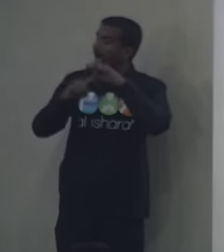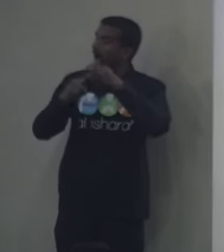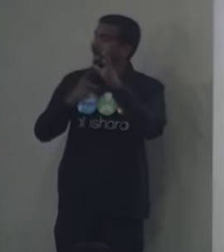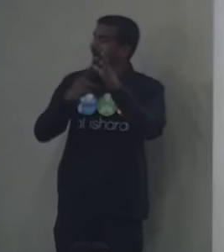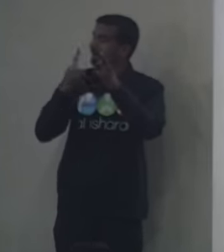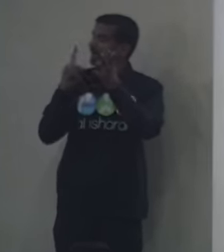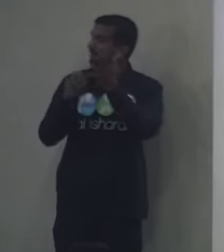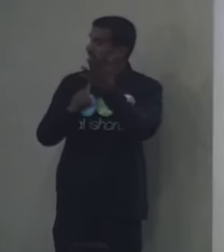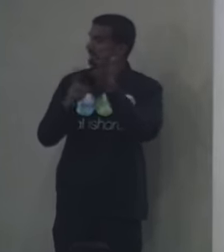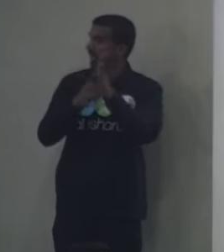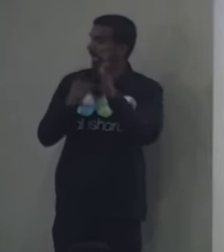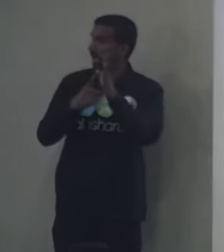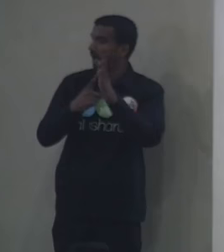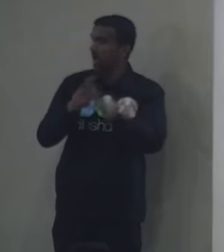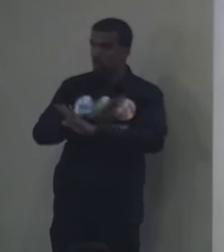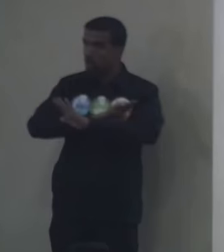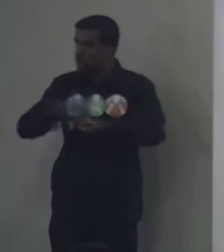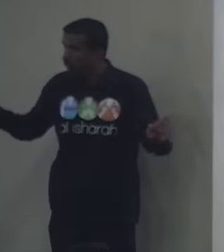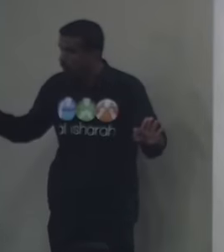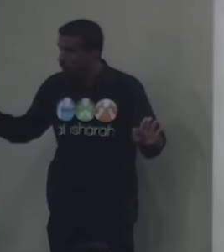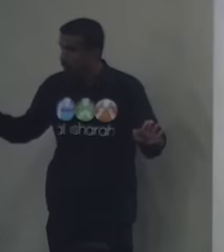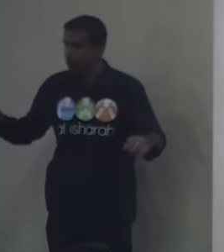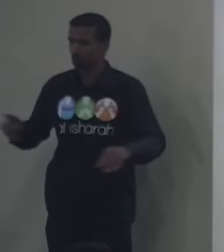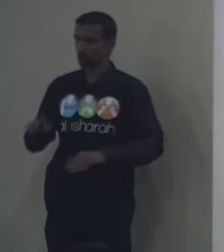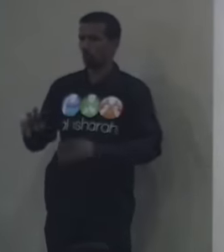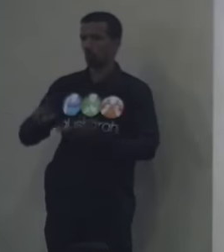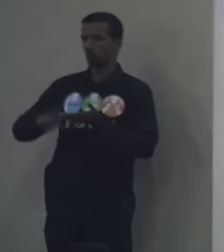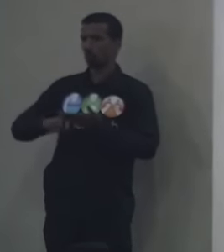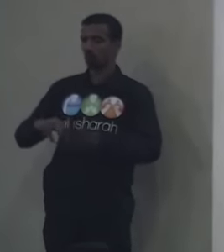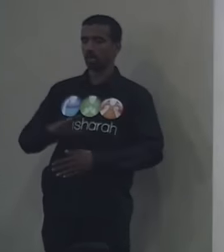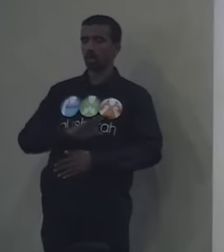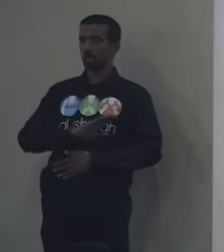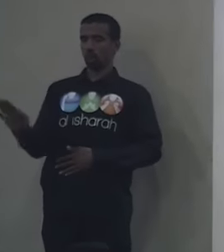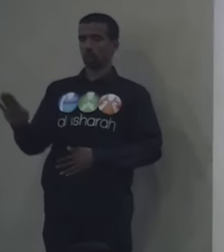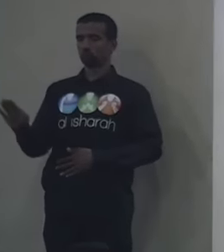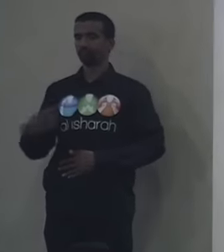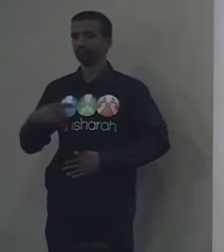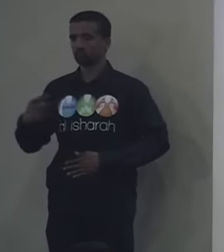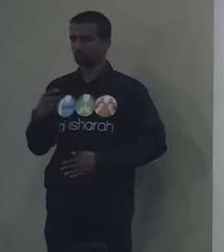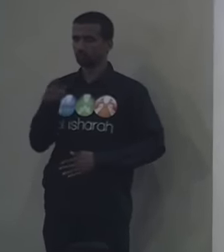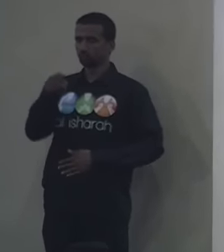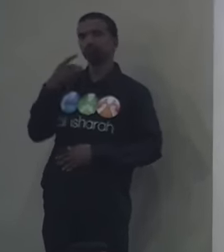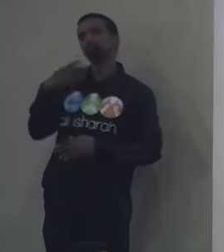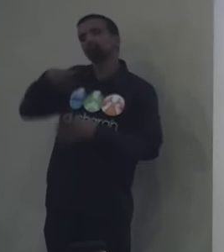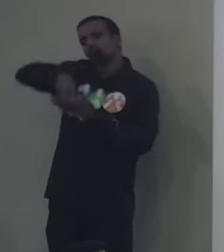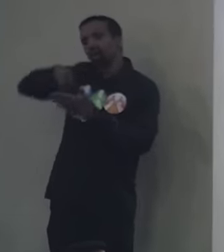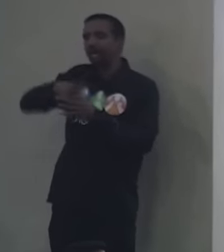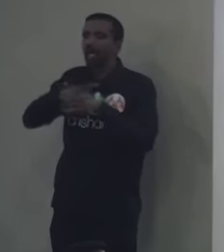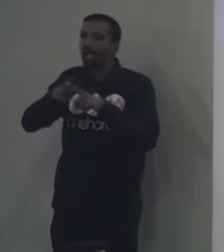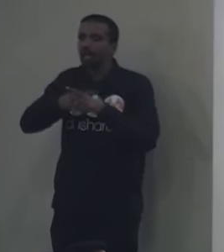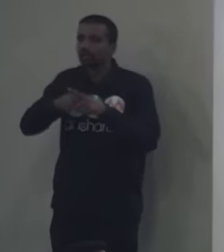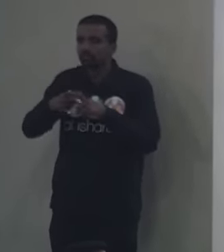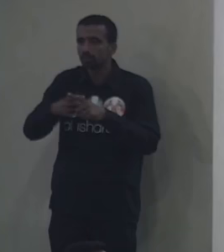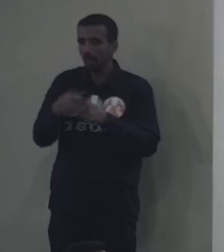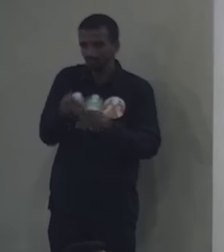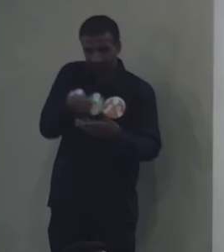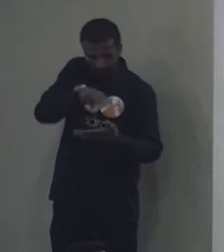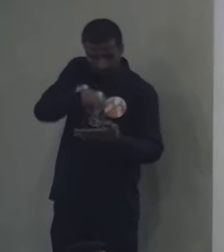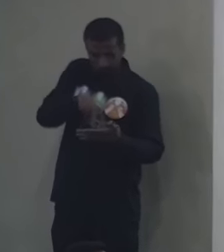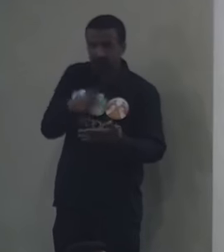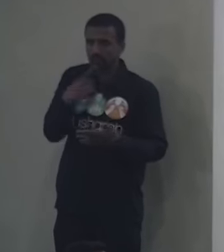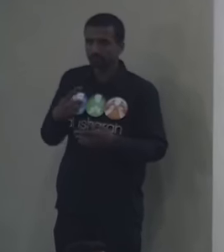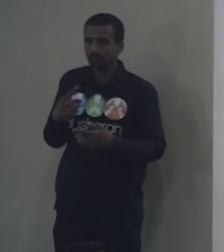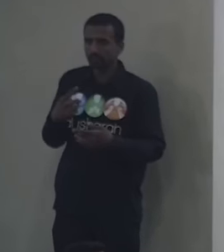Not at all, but this is not just a normal no. Like if you read in English translation, here's my English translation of this that I've read